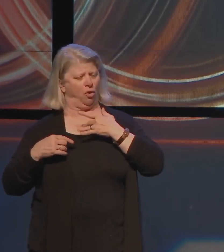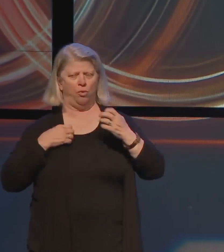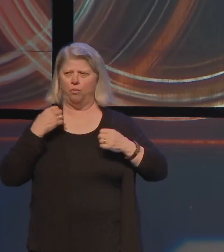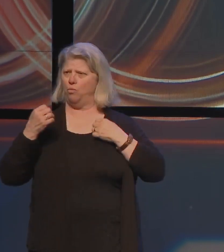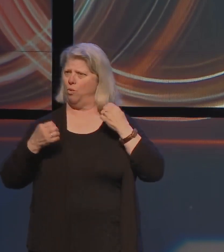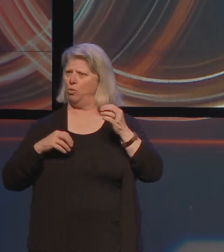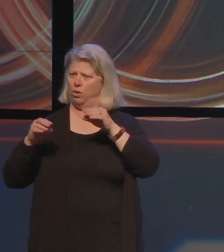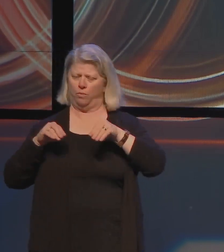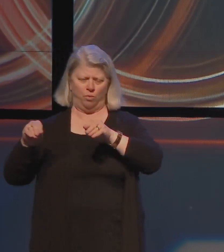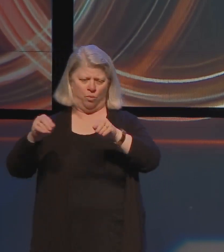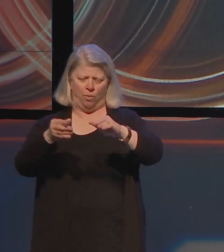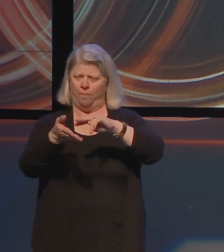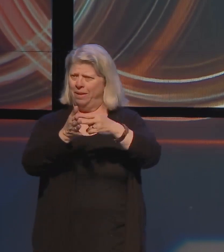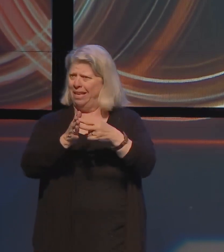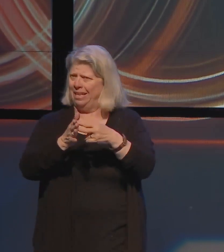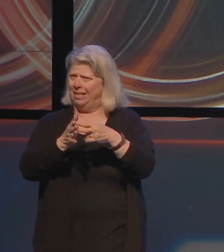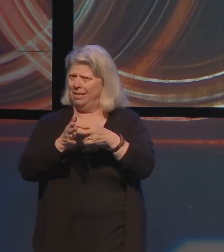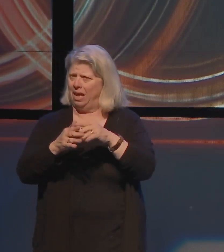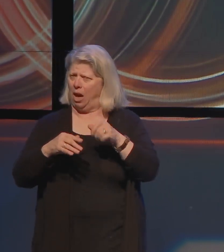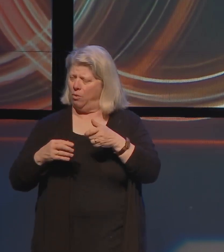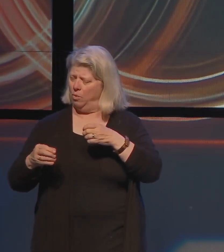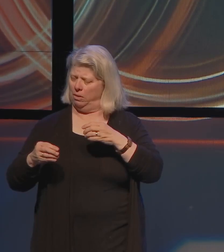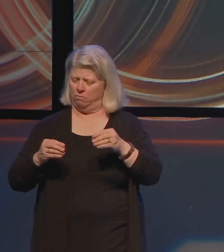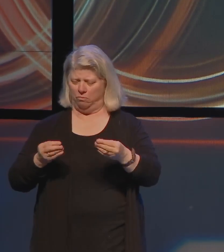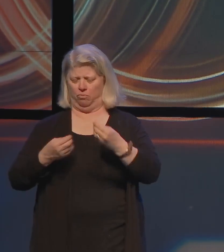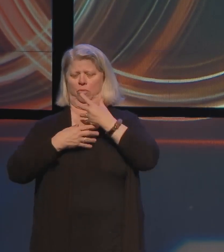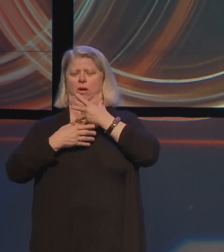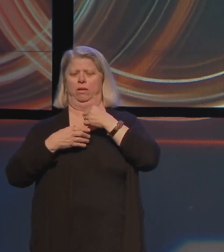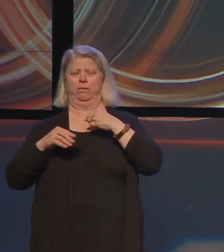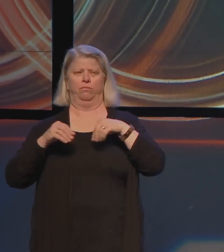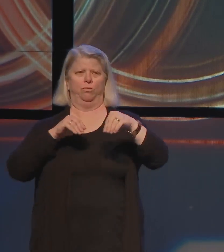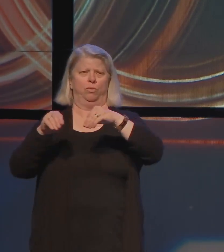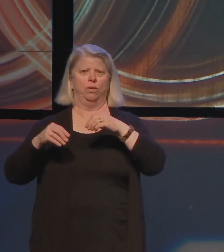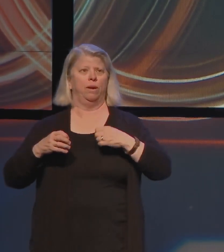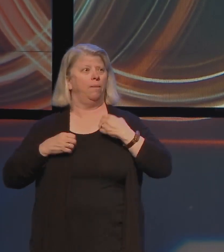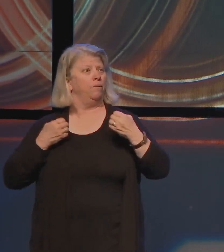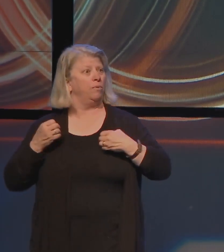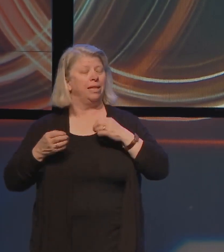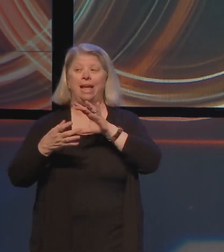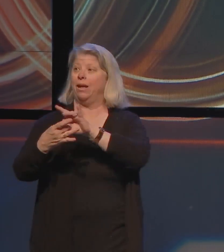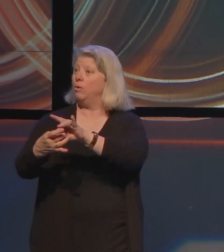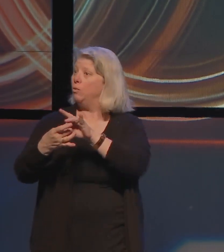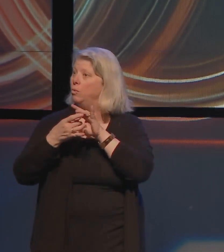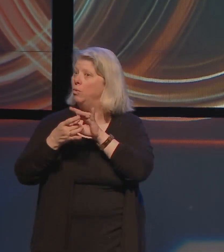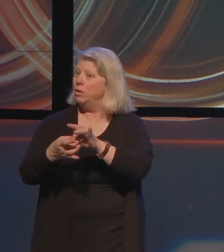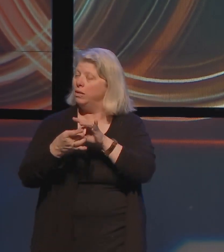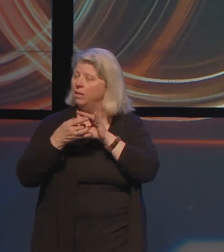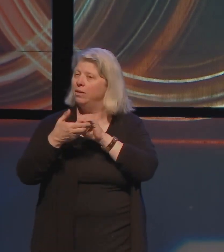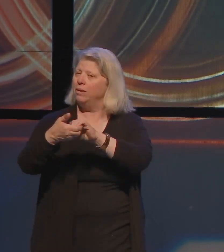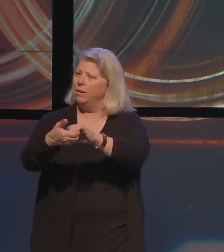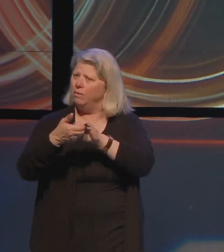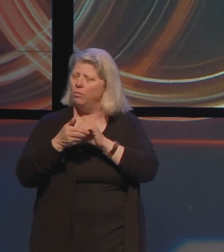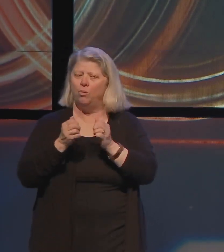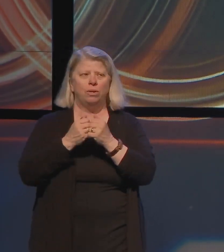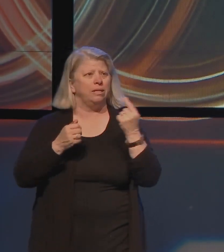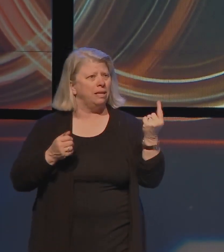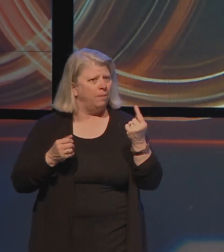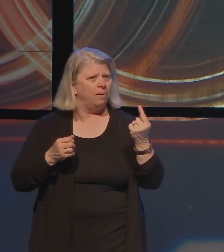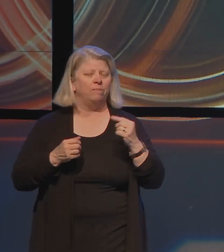emotional movement? How do we bring movement into our emotions? Well, this is wonderful. It's relational. It's communal. Do it with